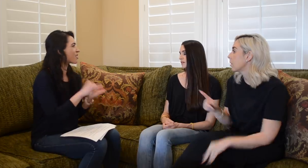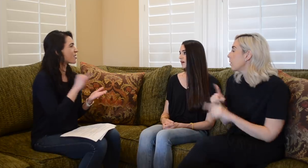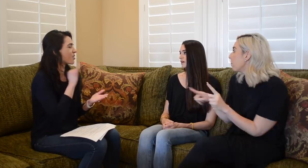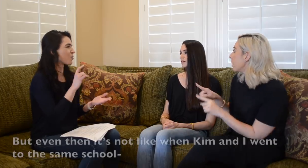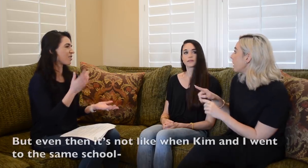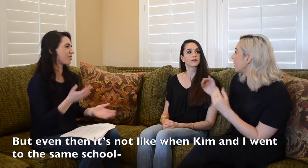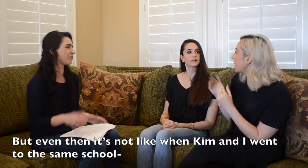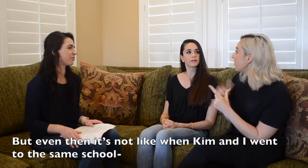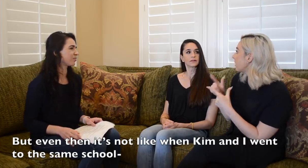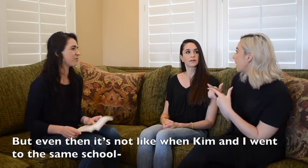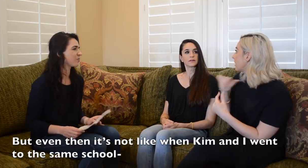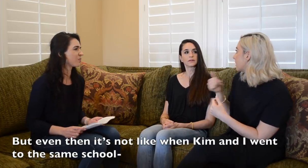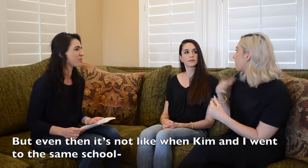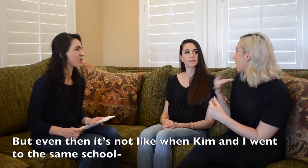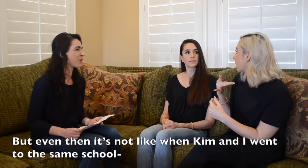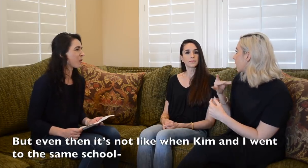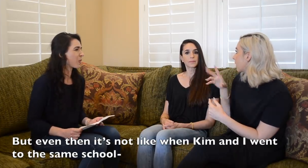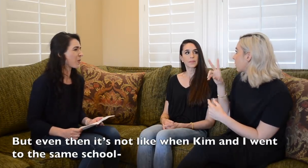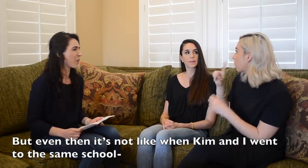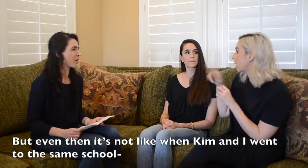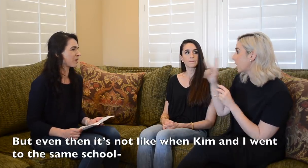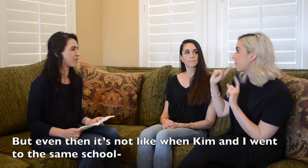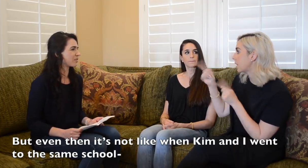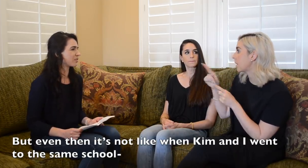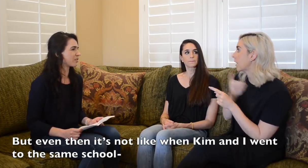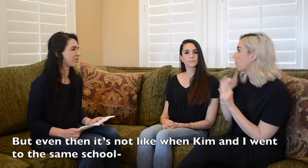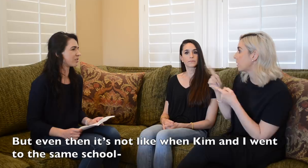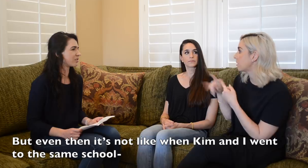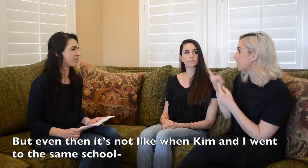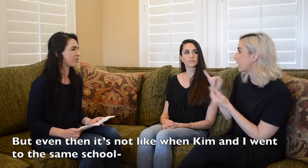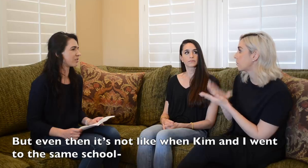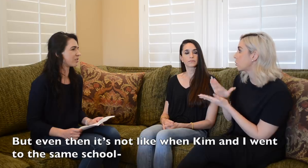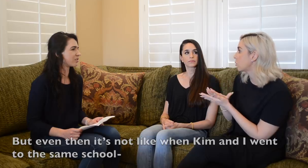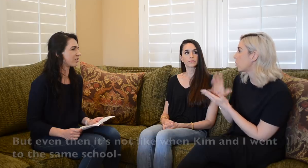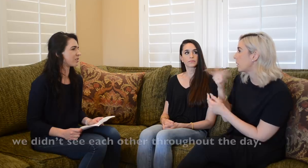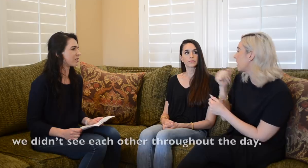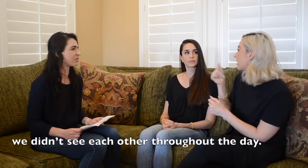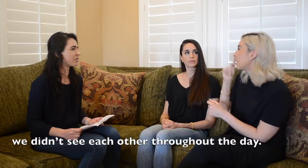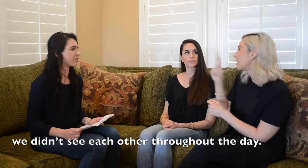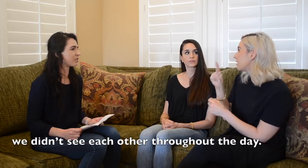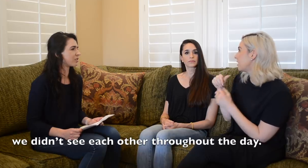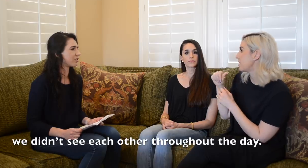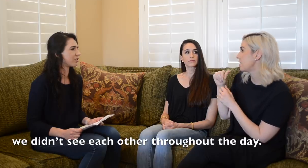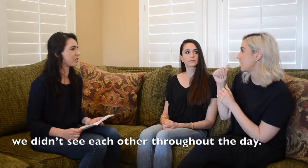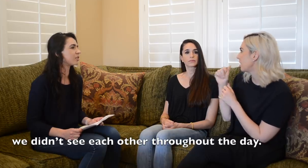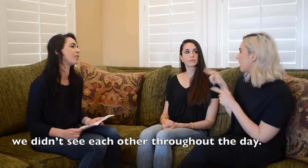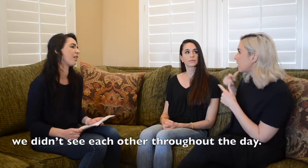Yeah. But even then, it's not like when Kim and I went to the same school, we didn't see each